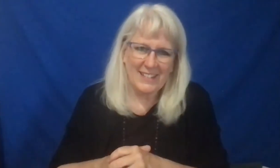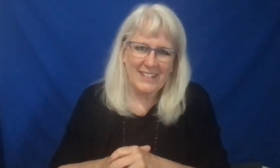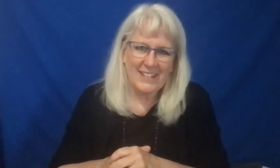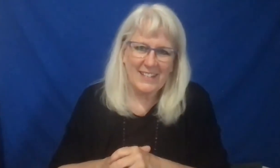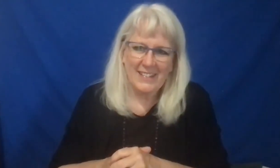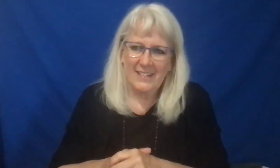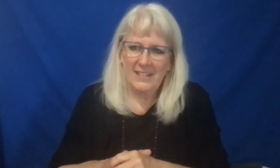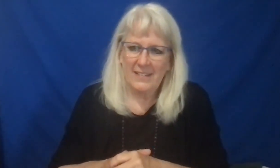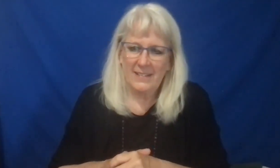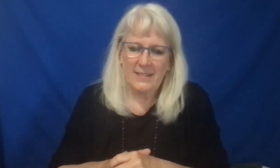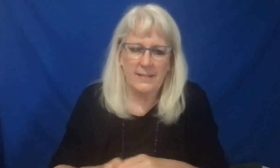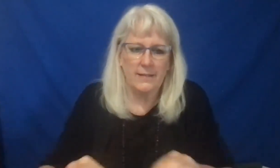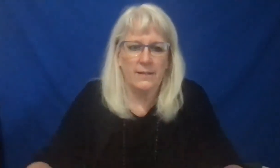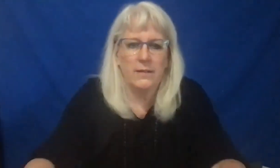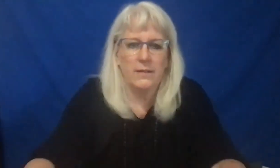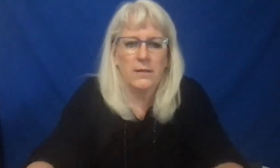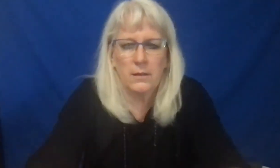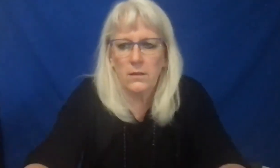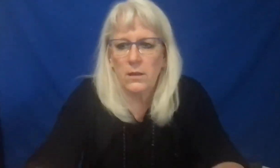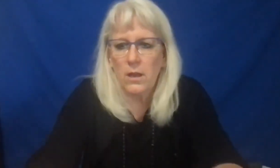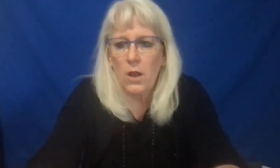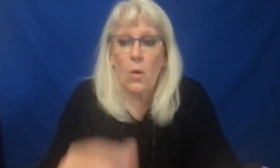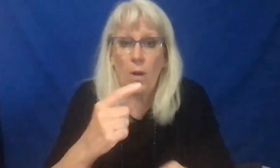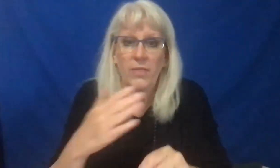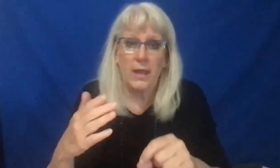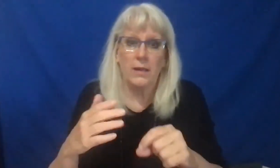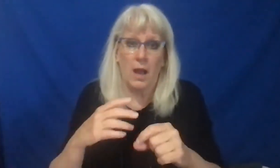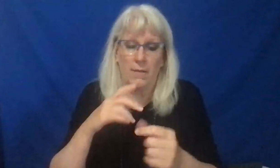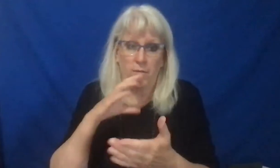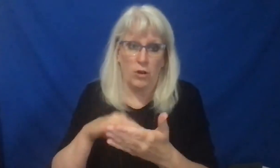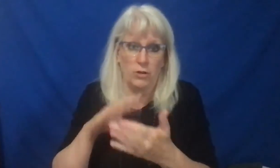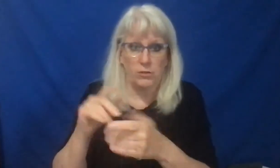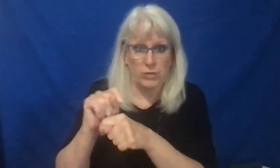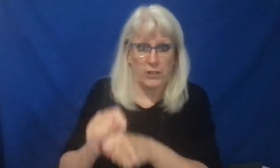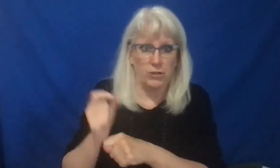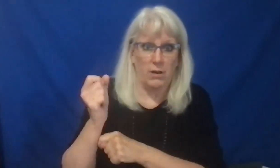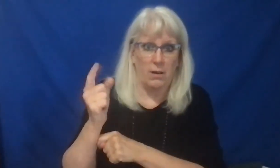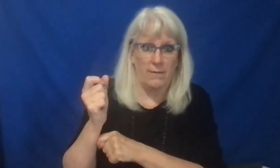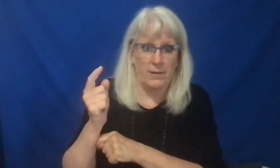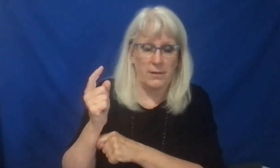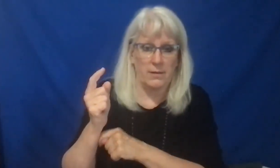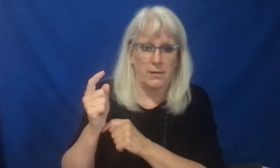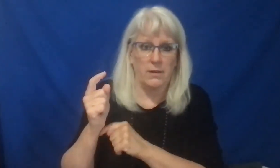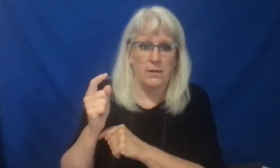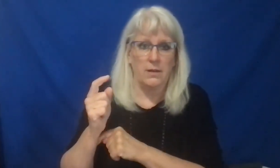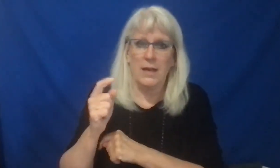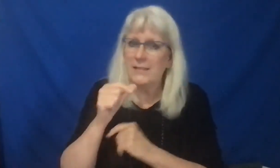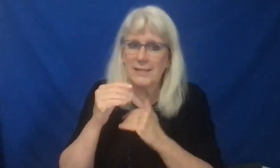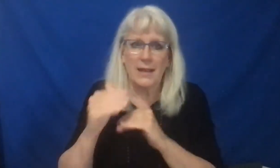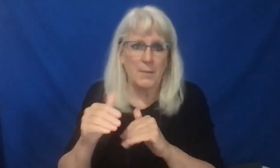One thing I've really learned on this journey so far is that Tradition 11 isn't meant to limit AA from spreading the message, but rather it's actually